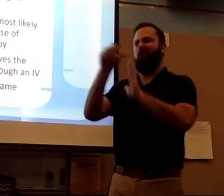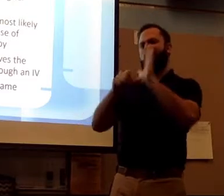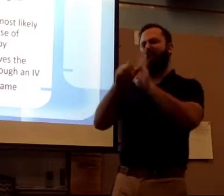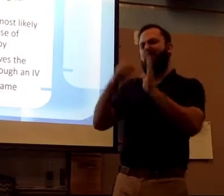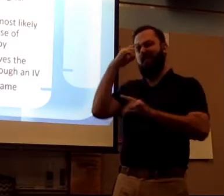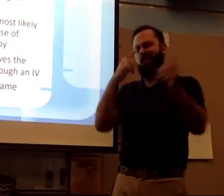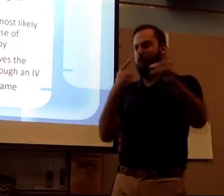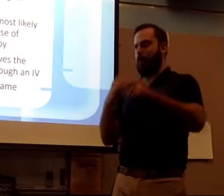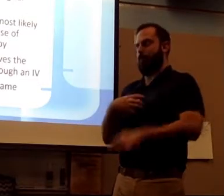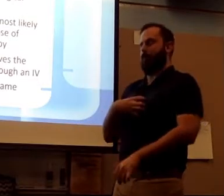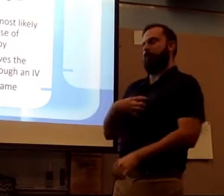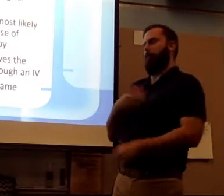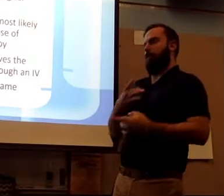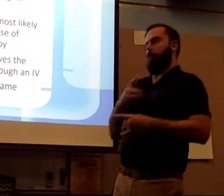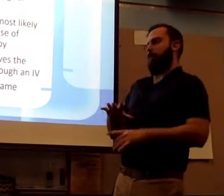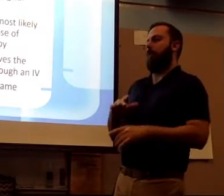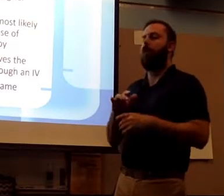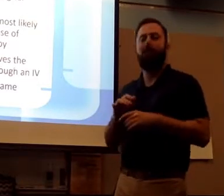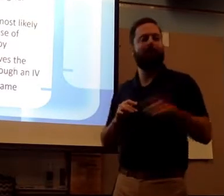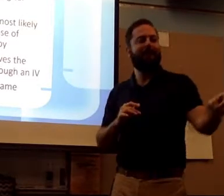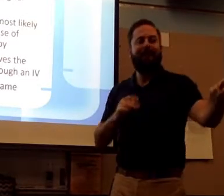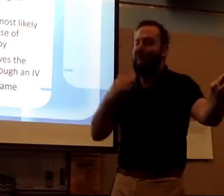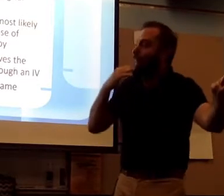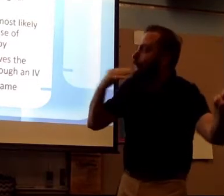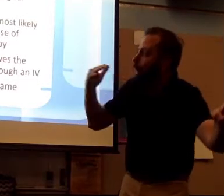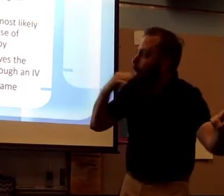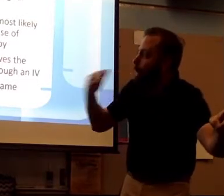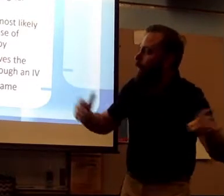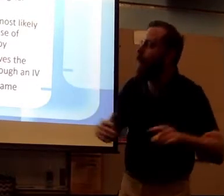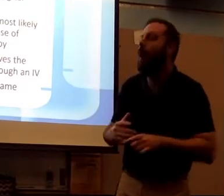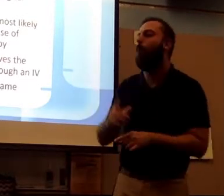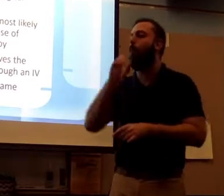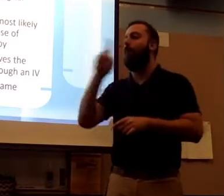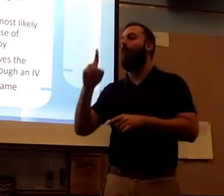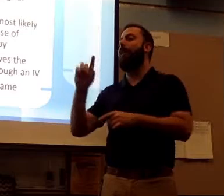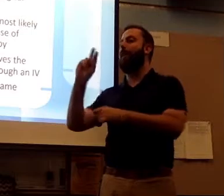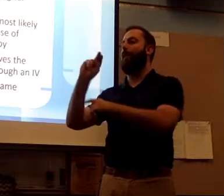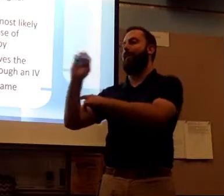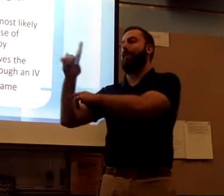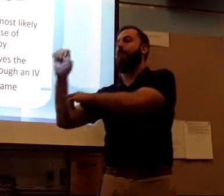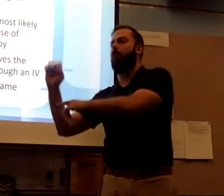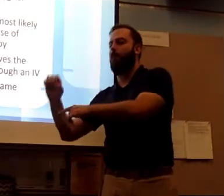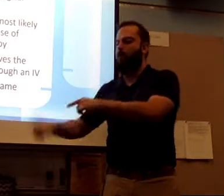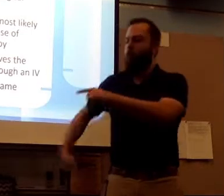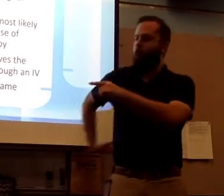that. Thank you. It's basically the needle in the back and it draws out that marrow.